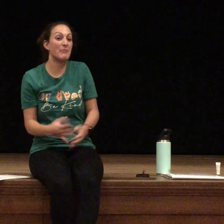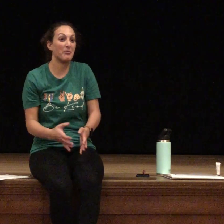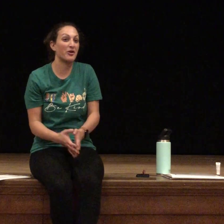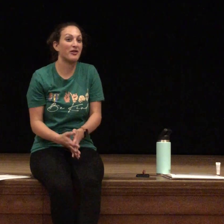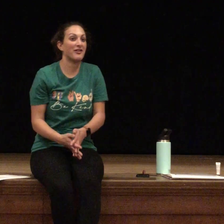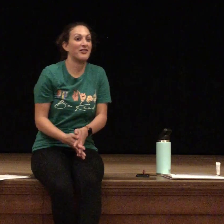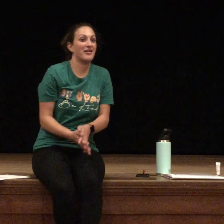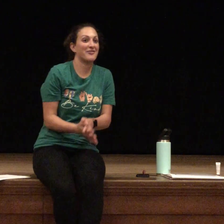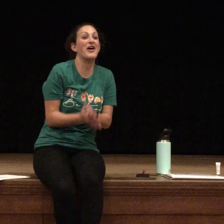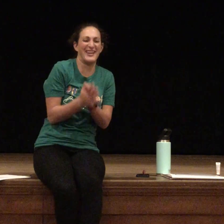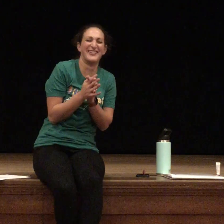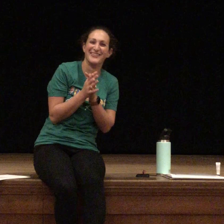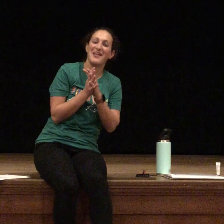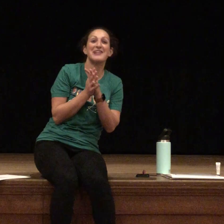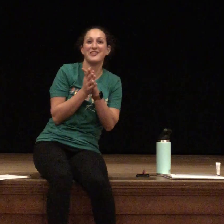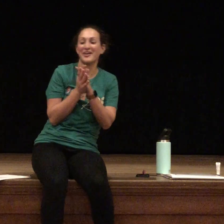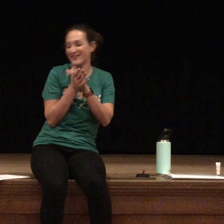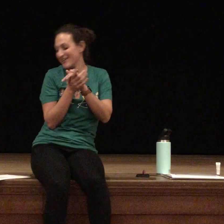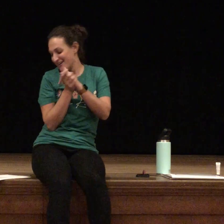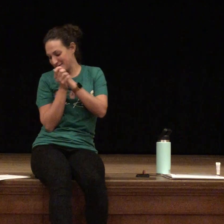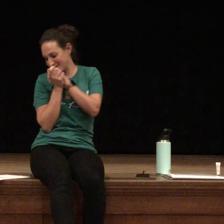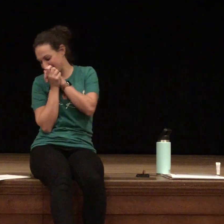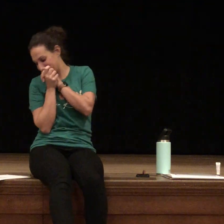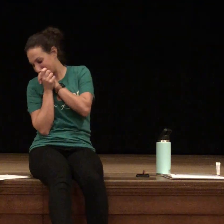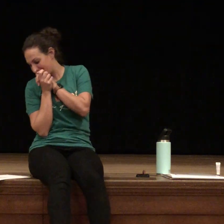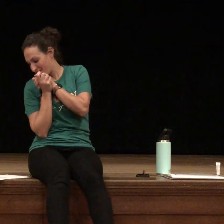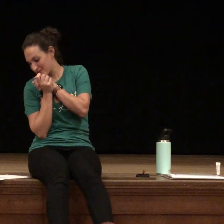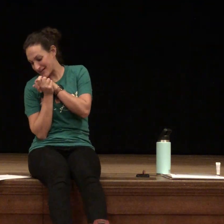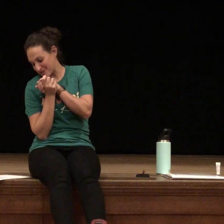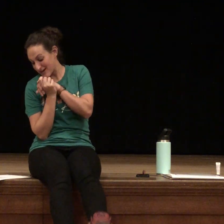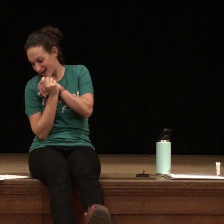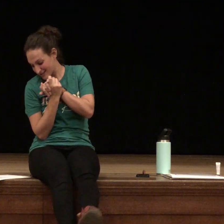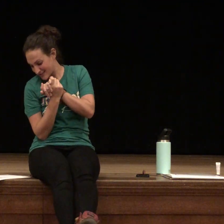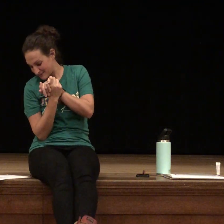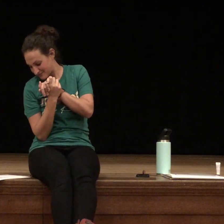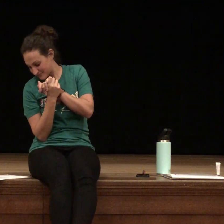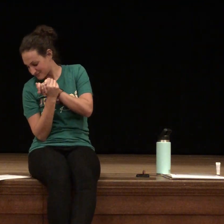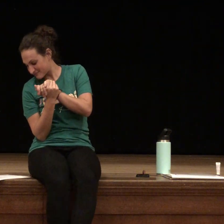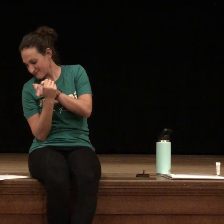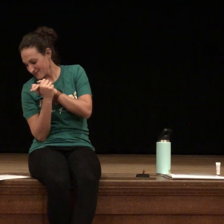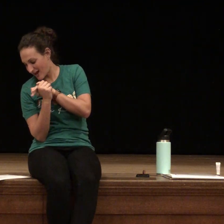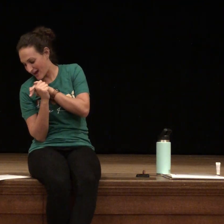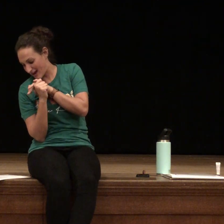remember? Both. That's fair. Okay, so next I